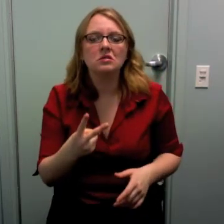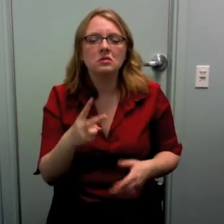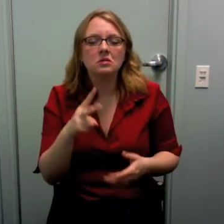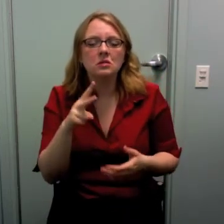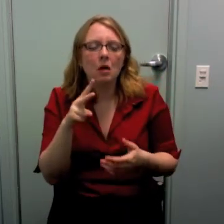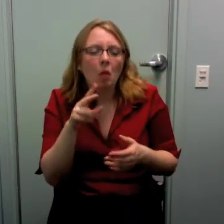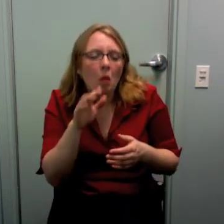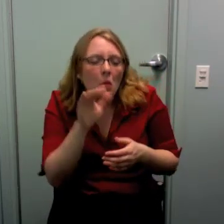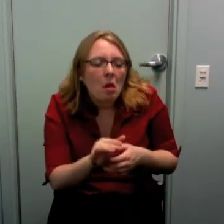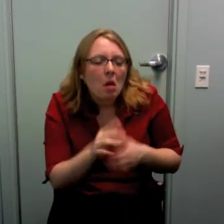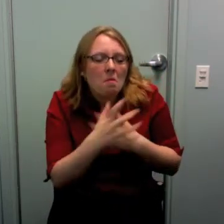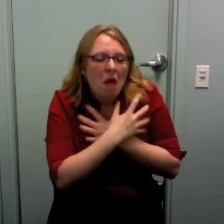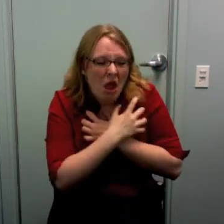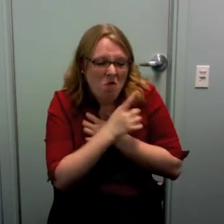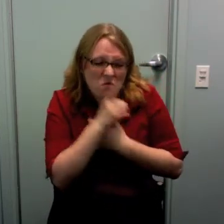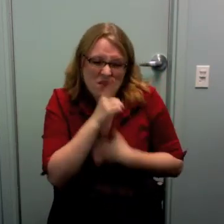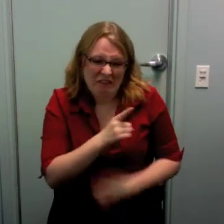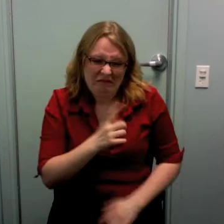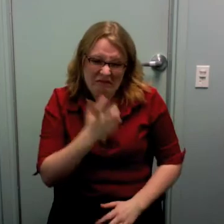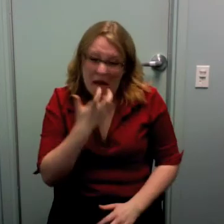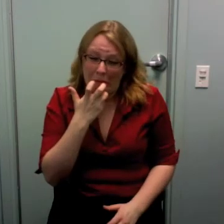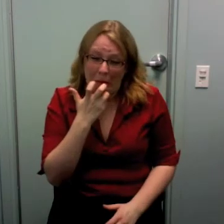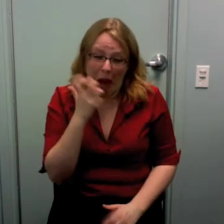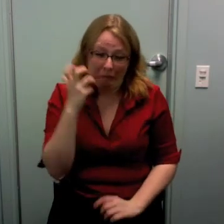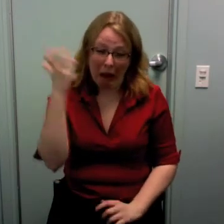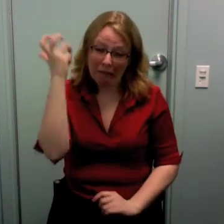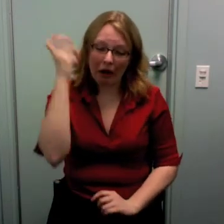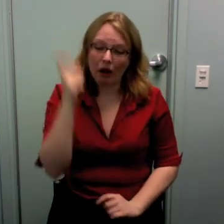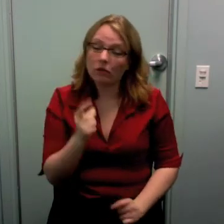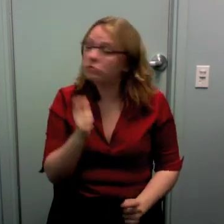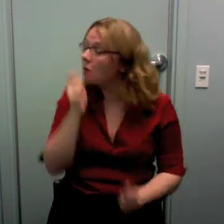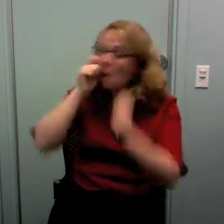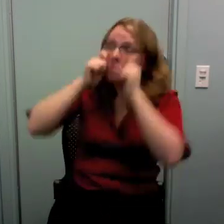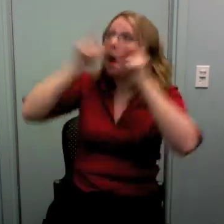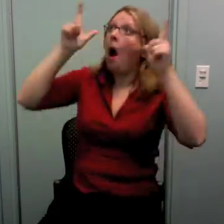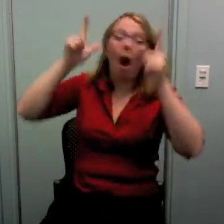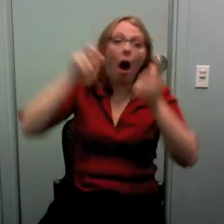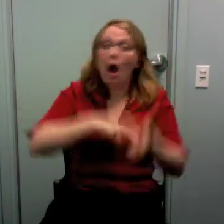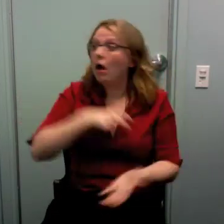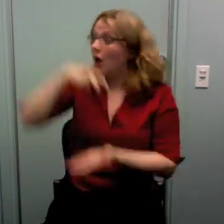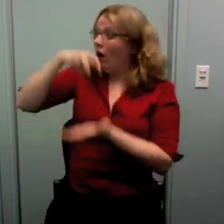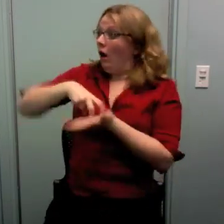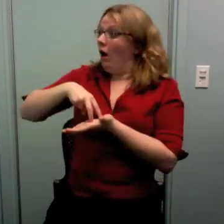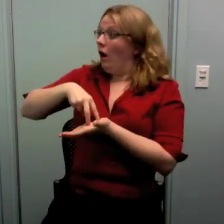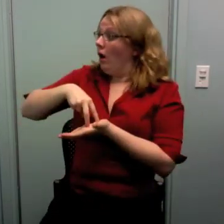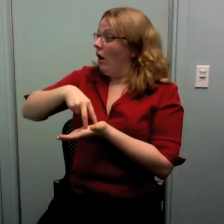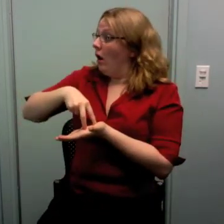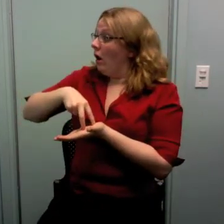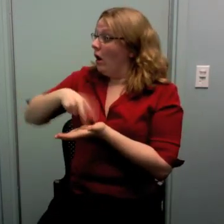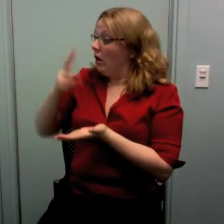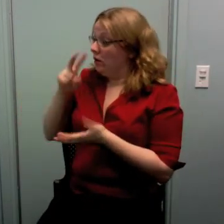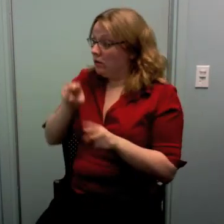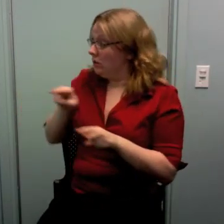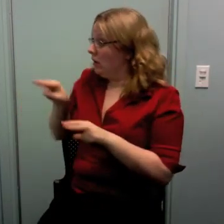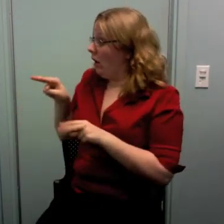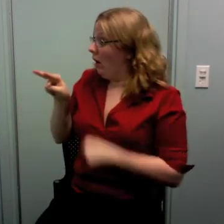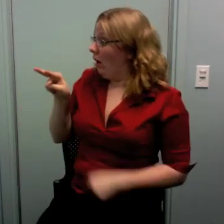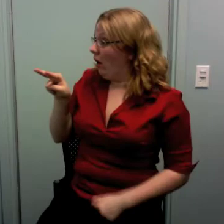so shrill that it awakened her at once. Up she started, and when she saw the three bears on one side of the